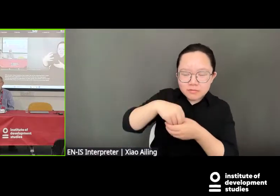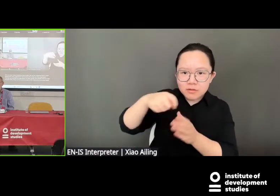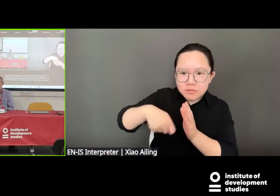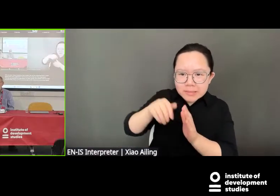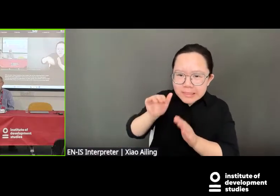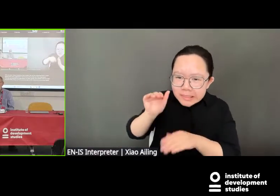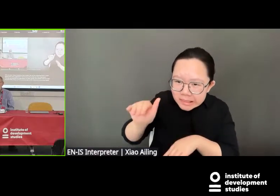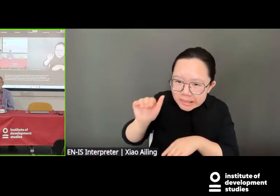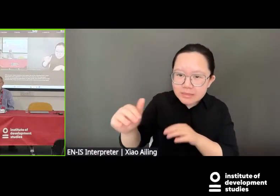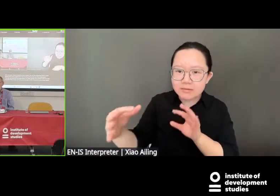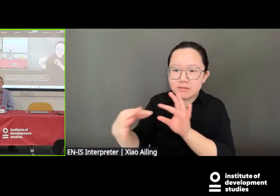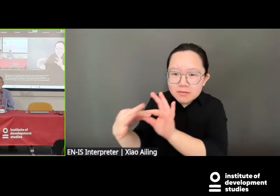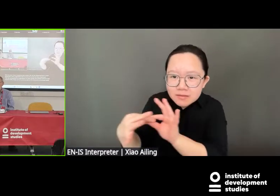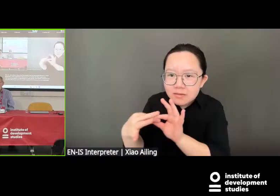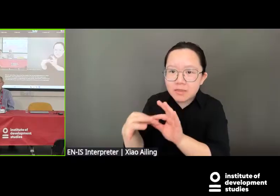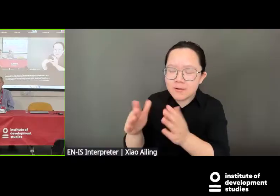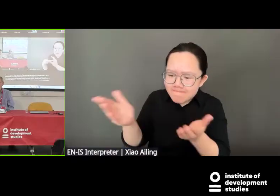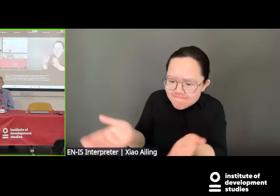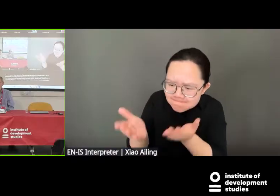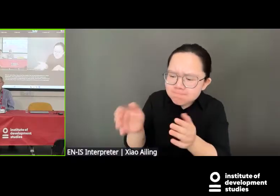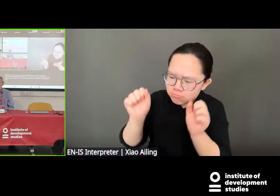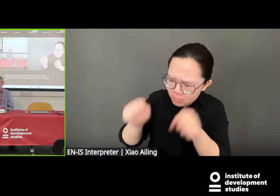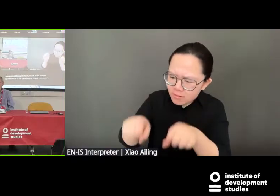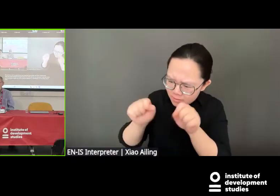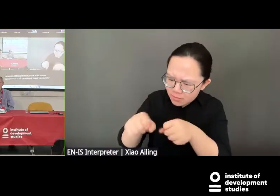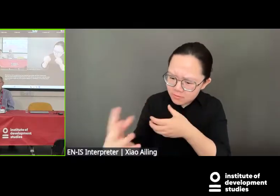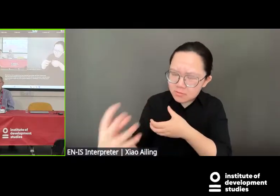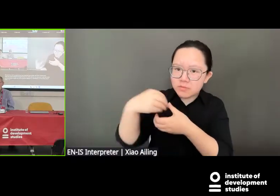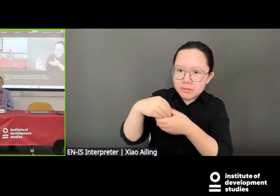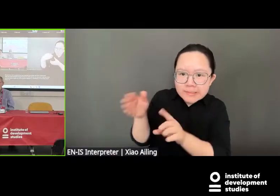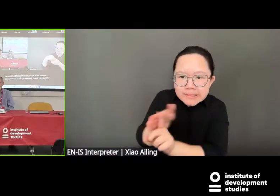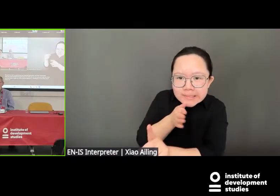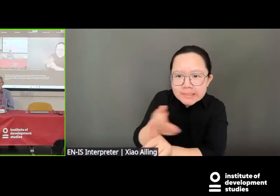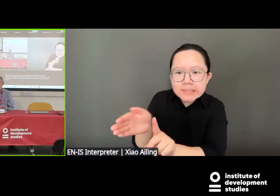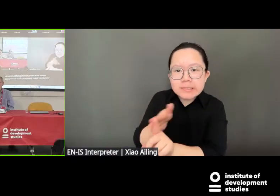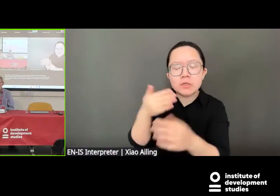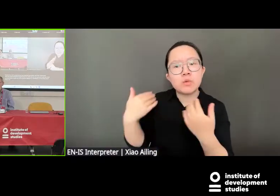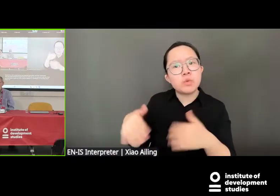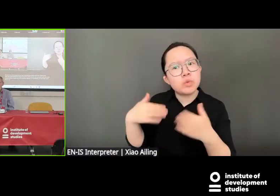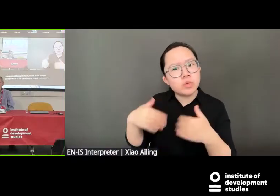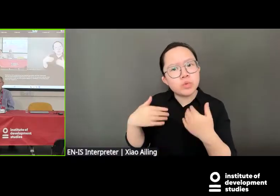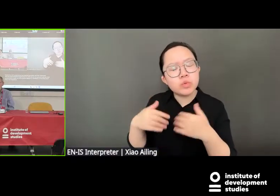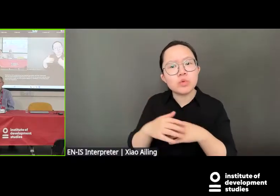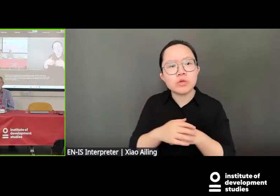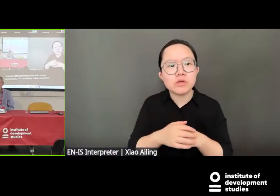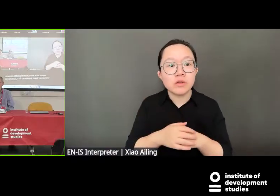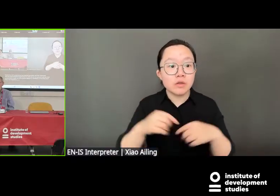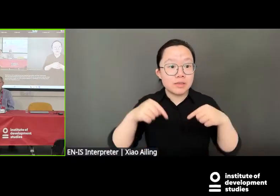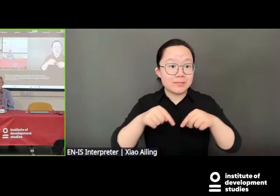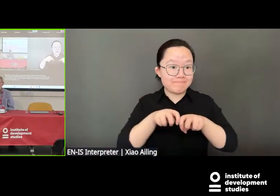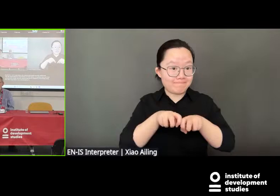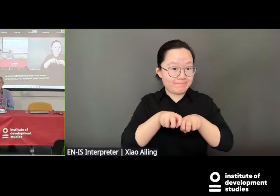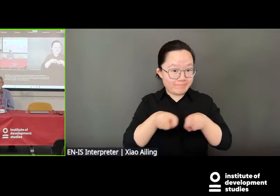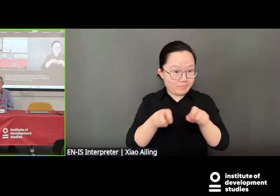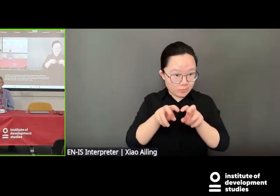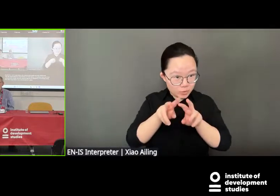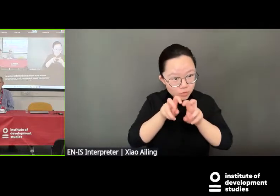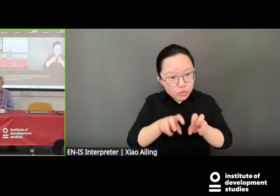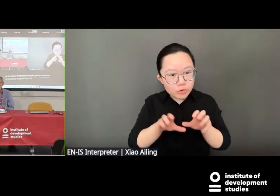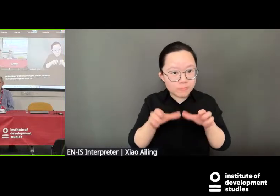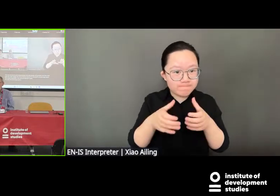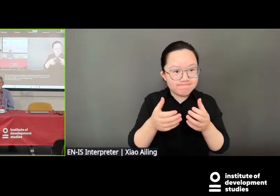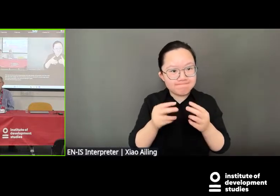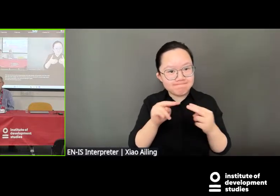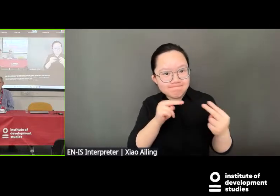more excluded groups to apply. The peer research approach is more complex, expensive, and time-consuming than